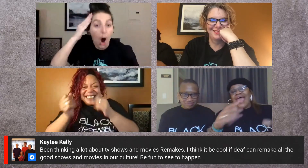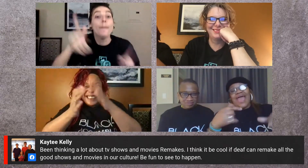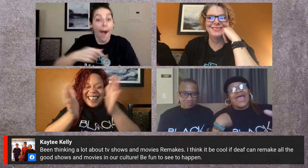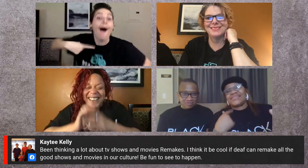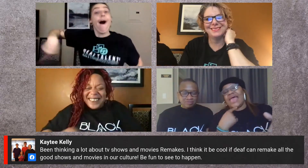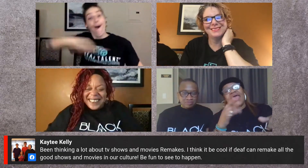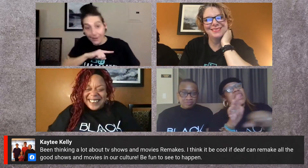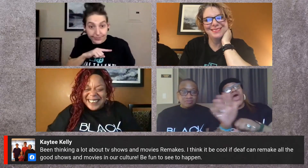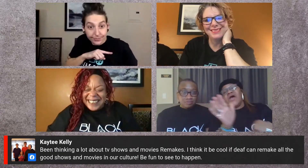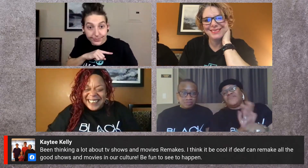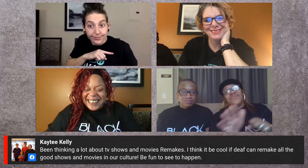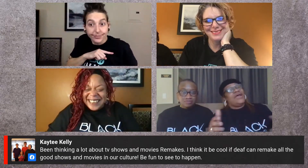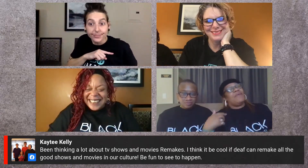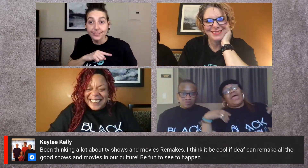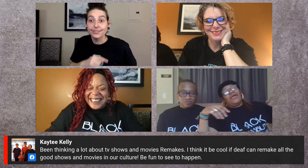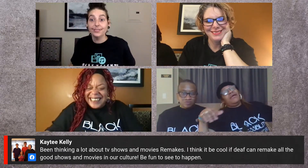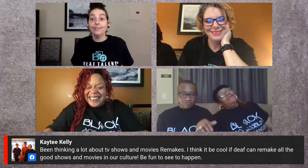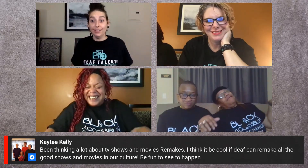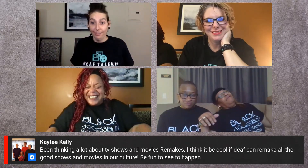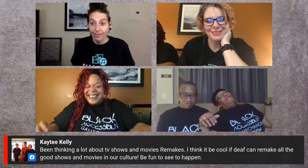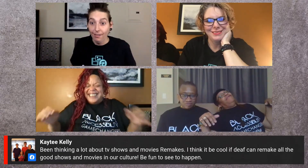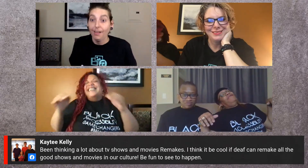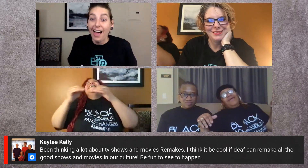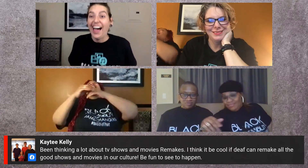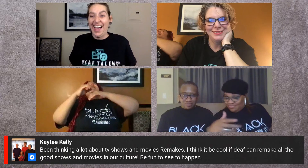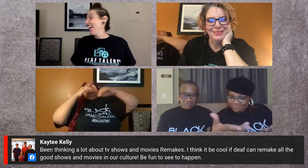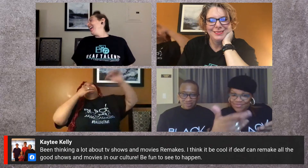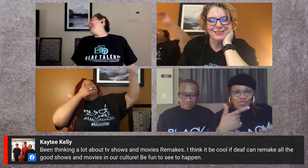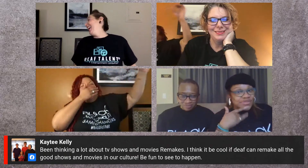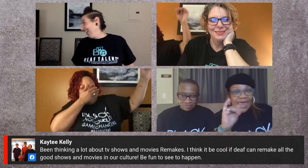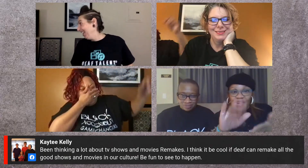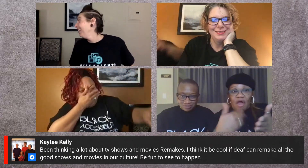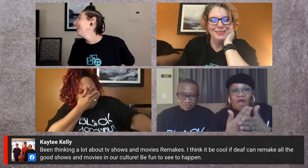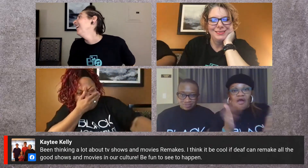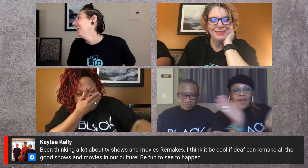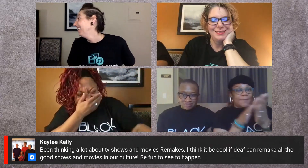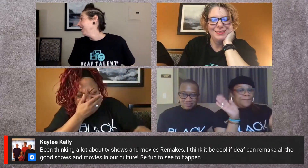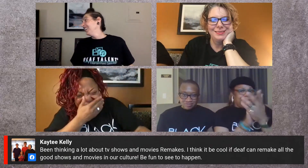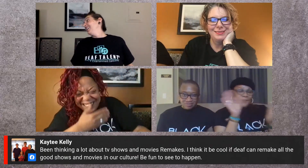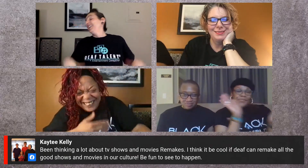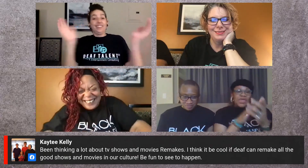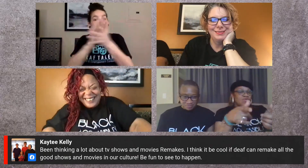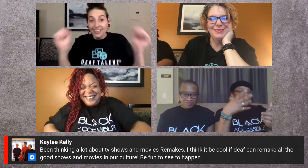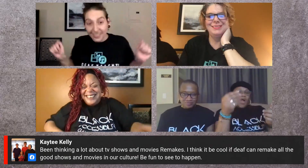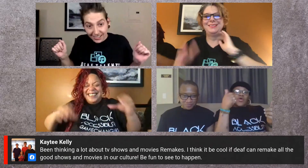That was powerful. The audience needed to know that and needed to know that about us.